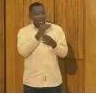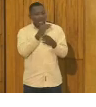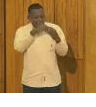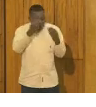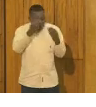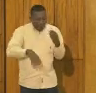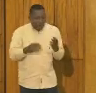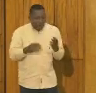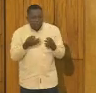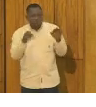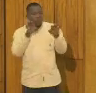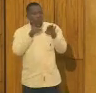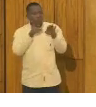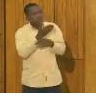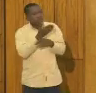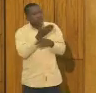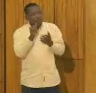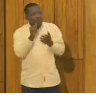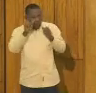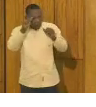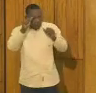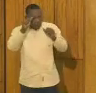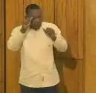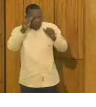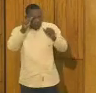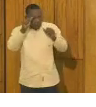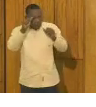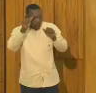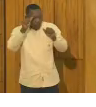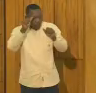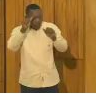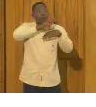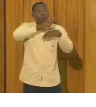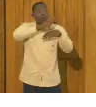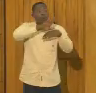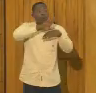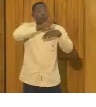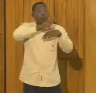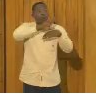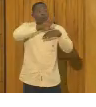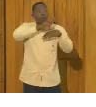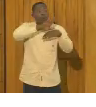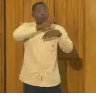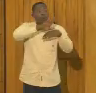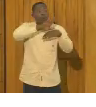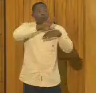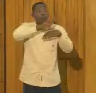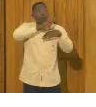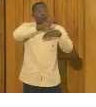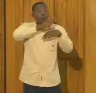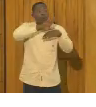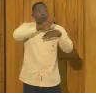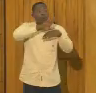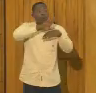vaccine characteristics that were assessed across all the studies. Efficacy, in 11 of the